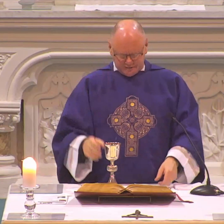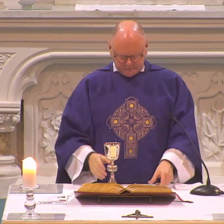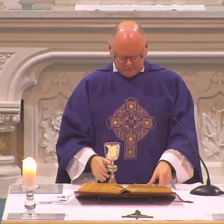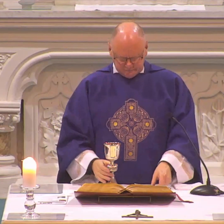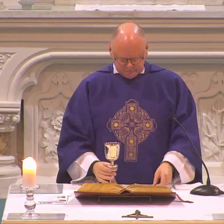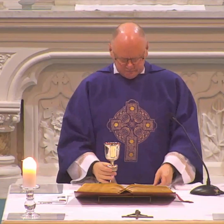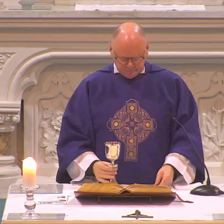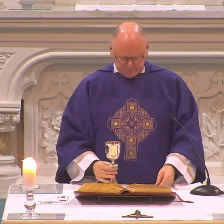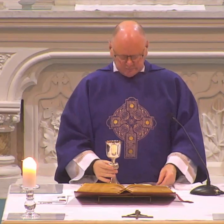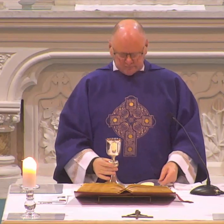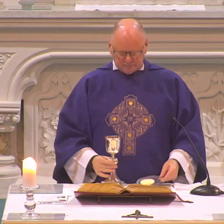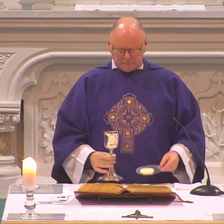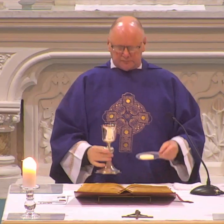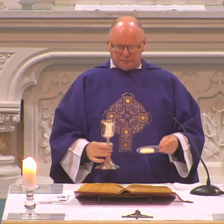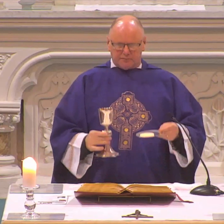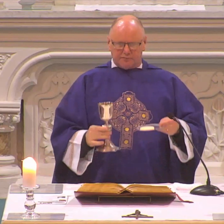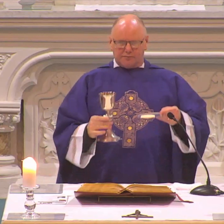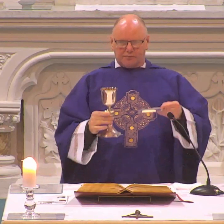Christ.